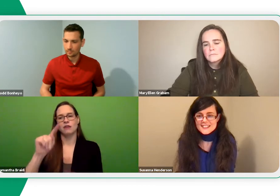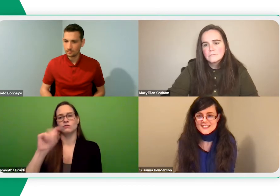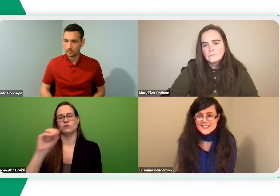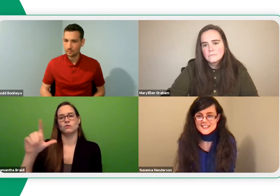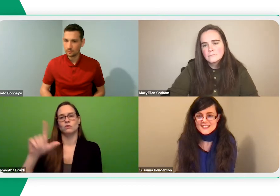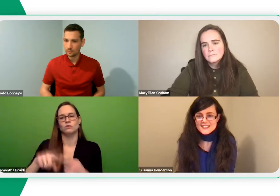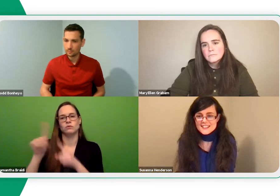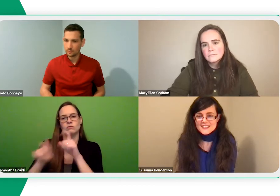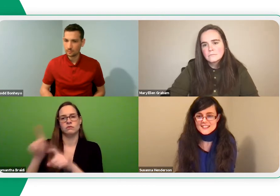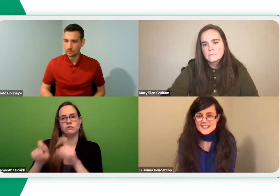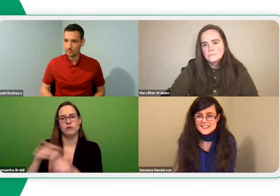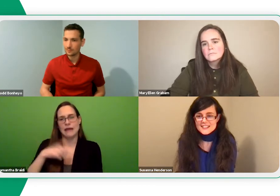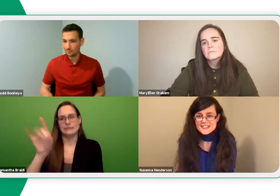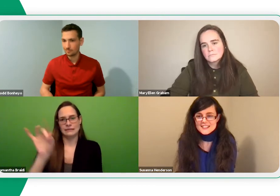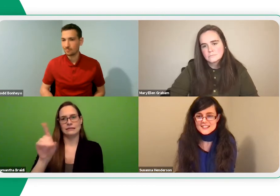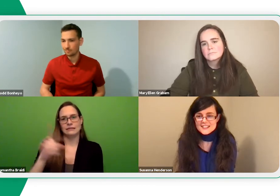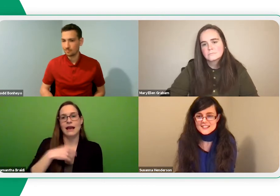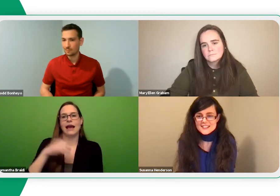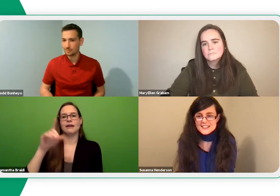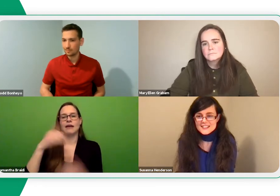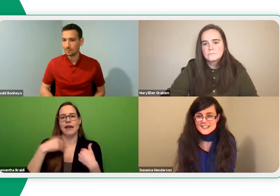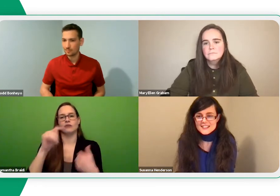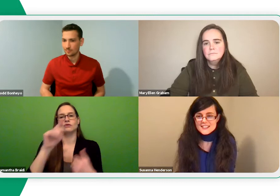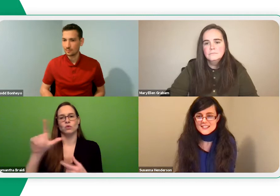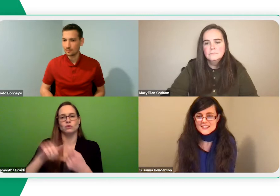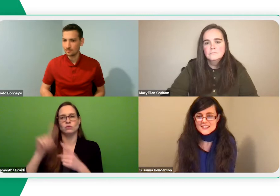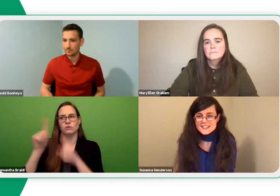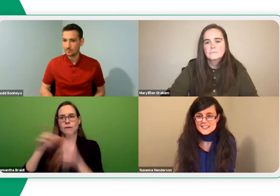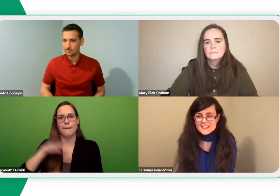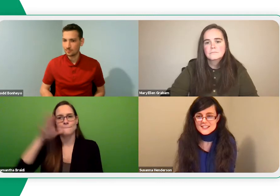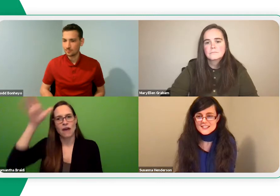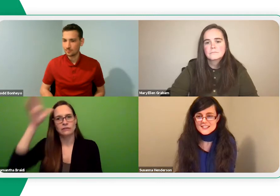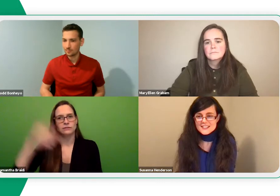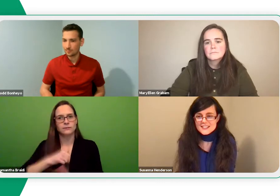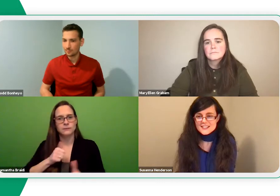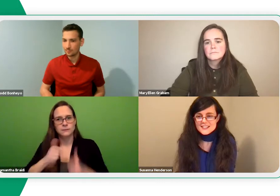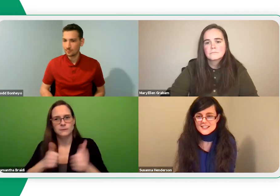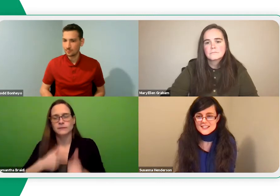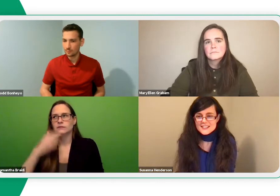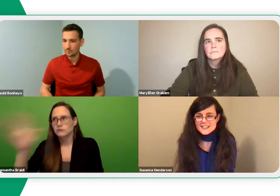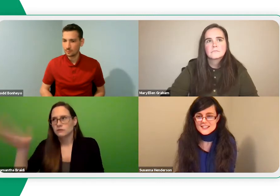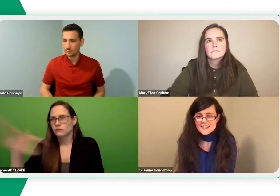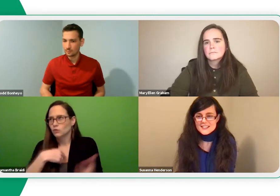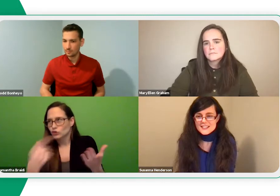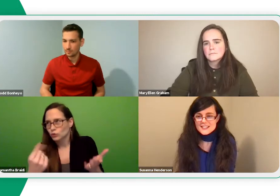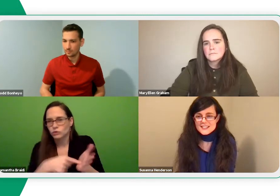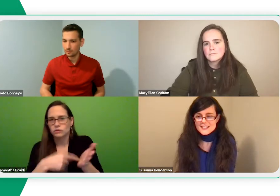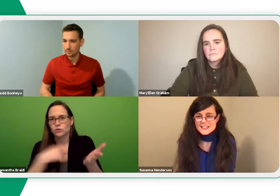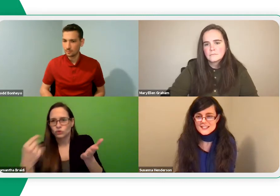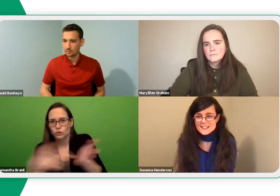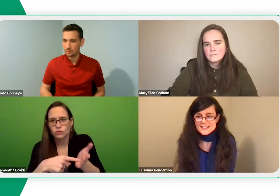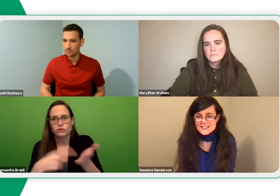college, I realized I did have some frustration, but there were also tools, and I used those tools. And I